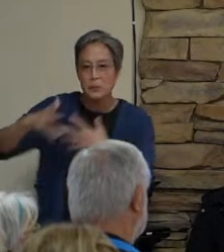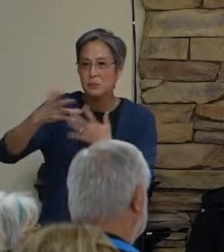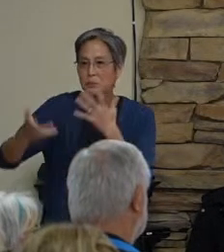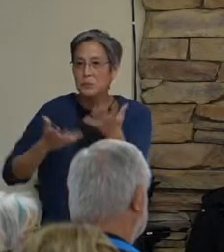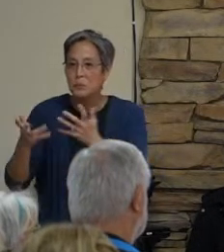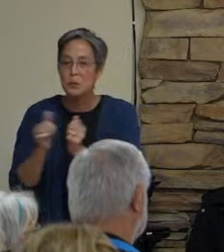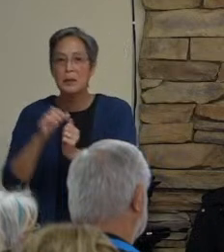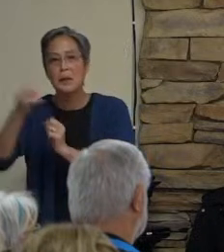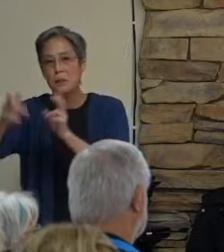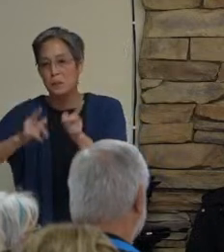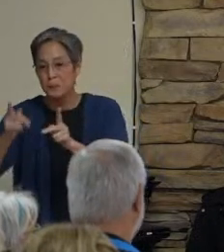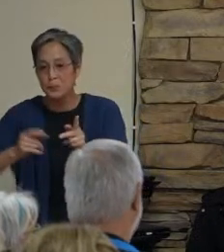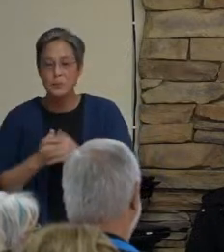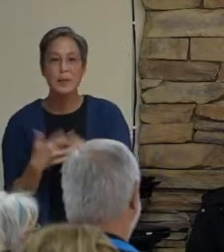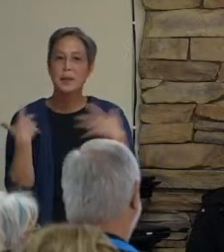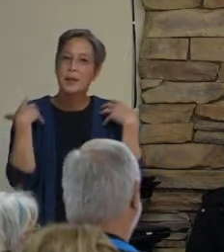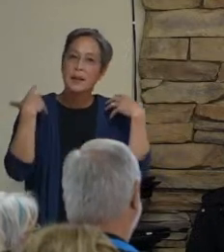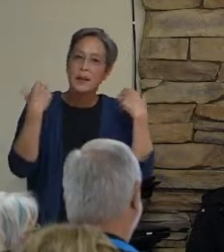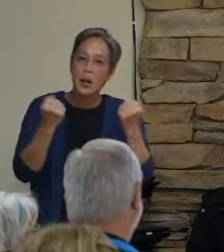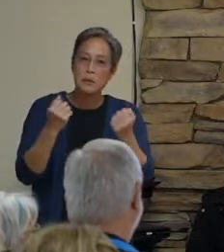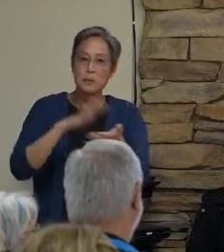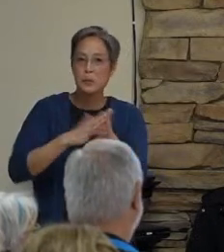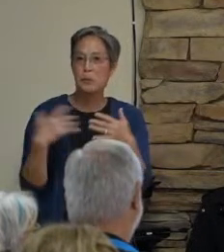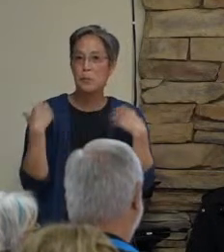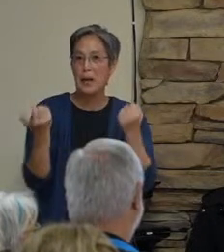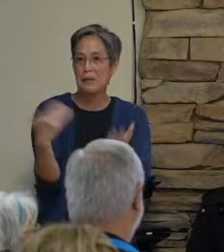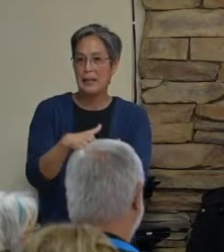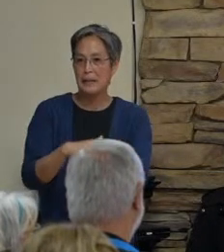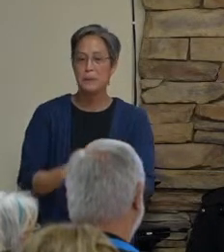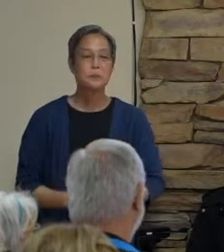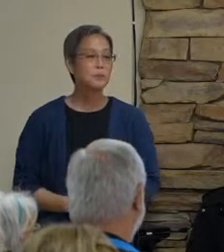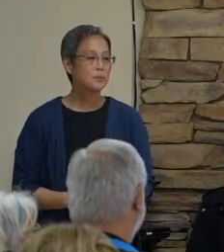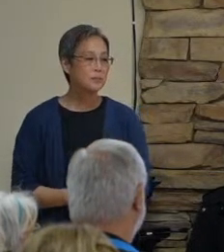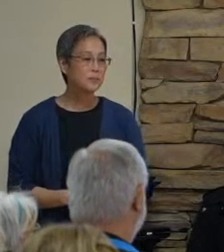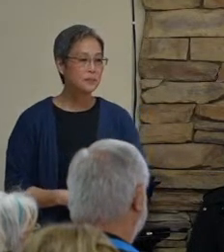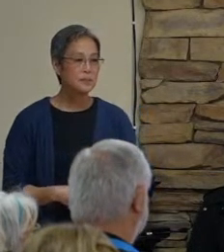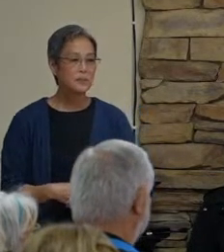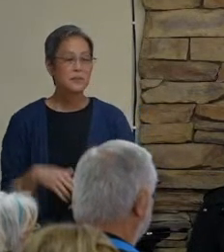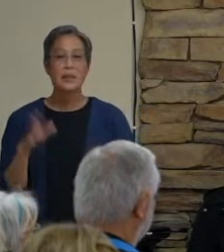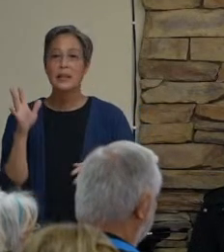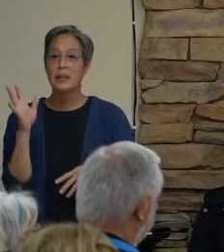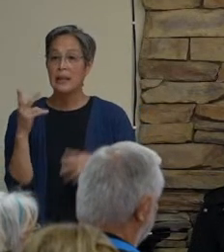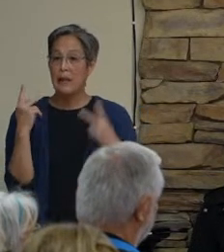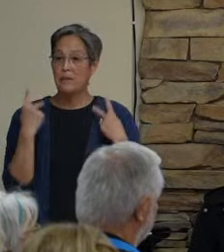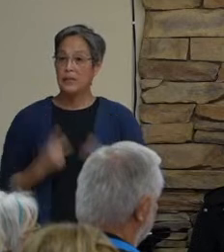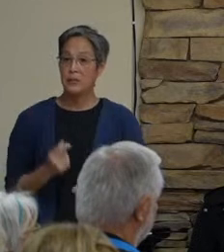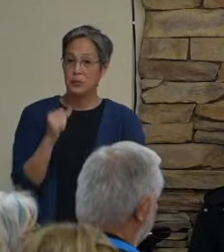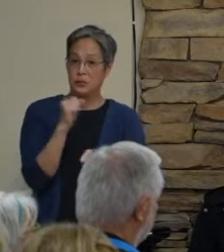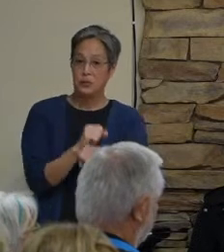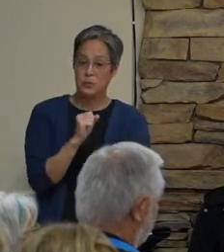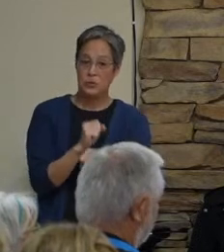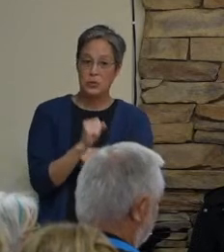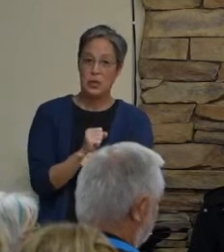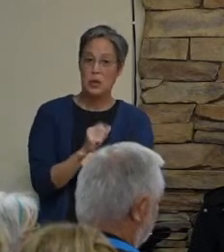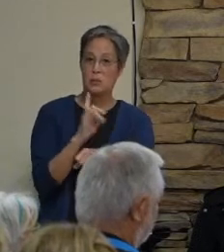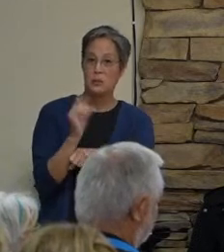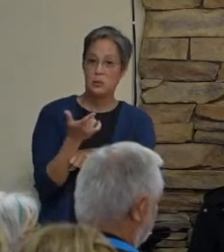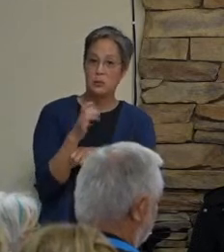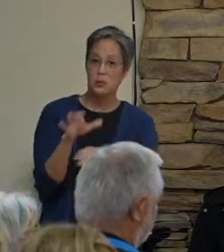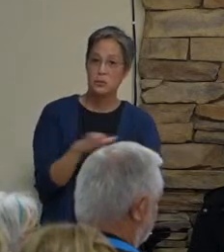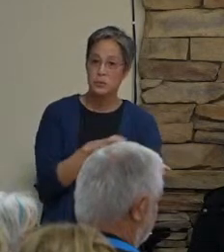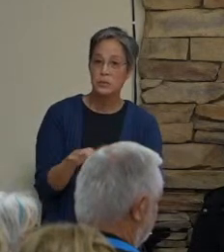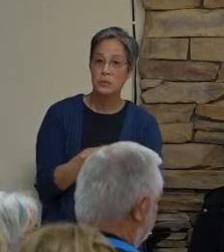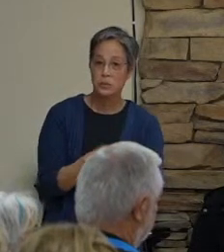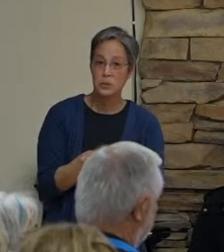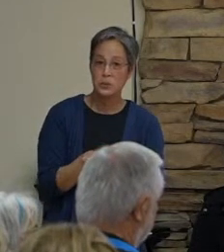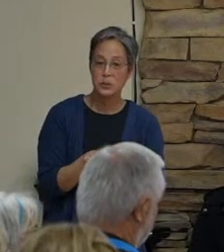with others. A confidence to be braver. The physical tasks that these dogs are going to perform for you